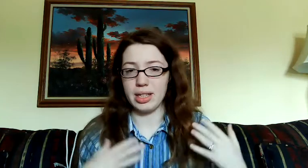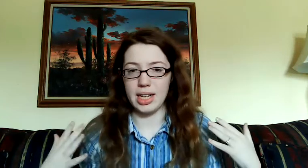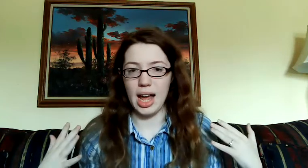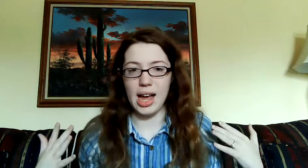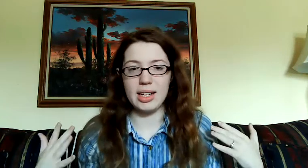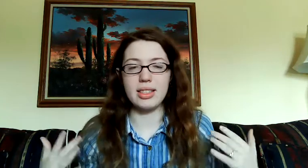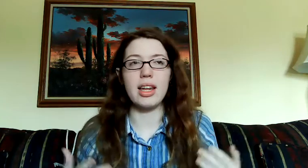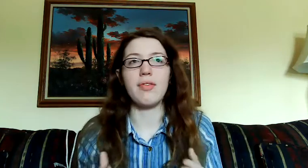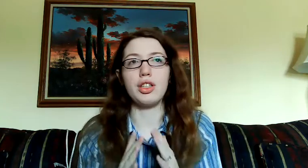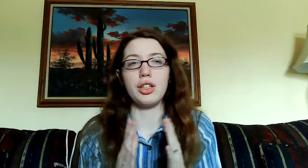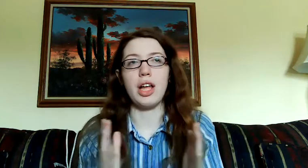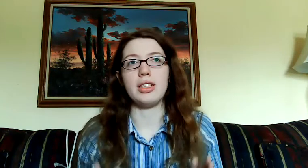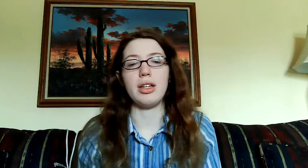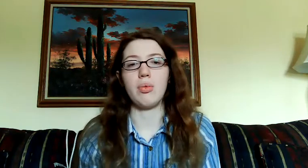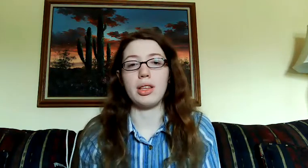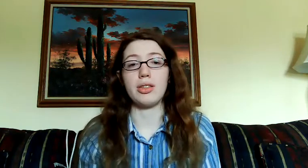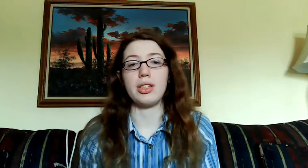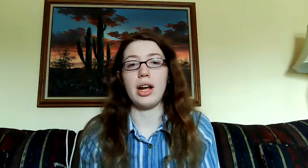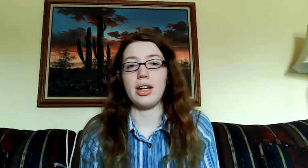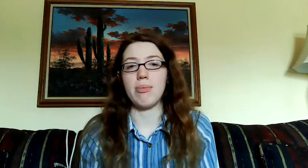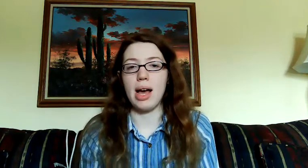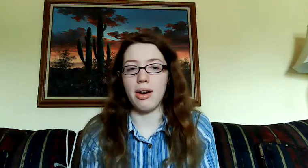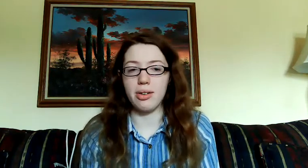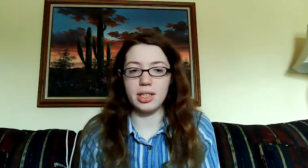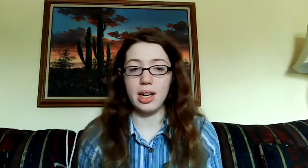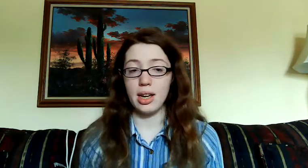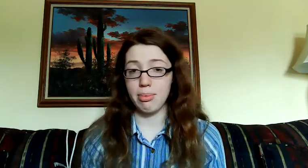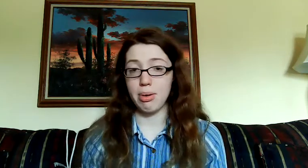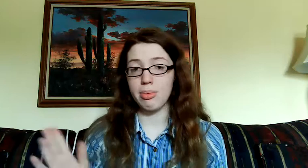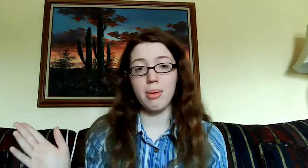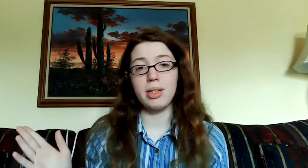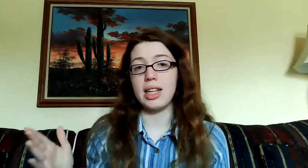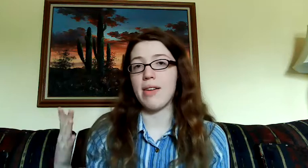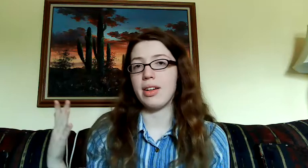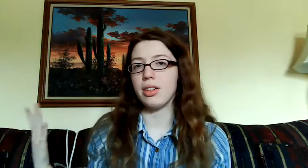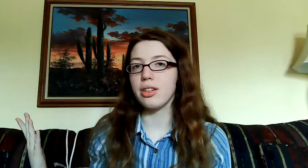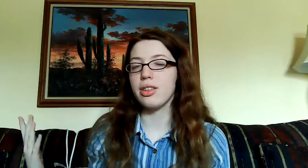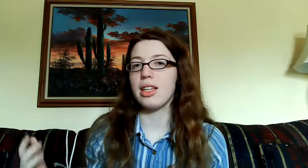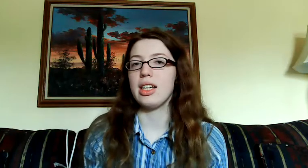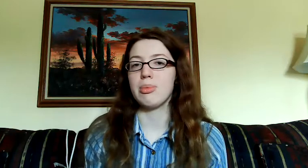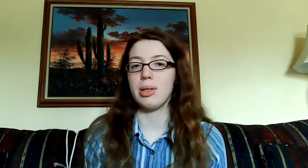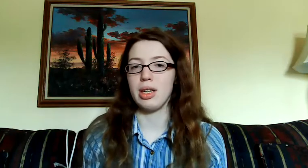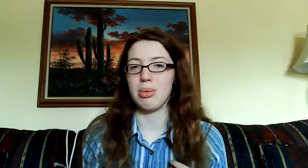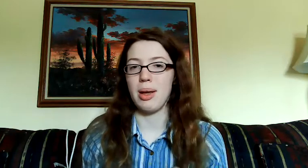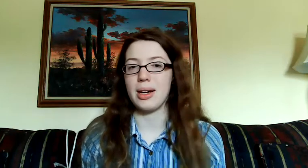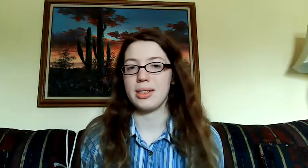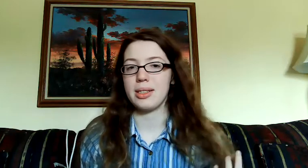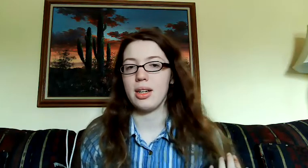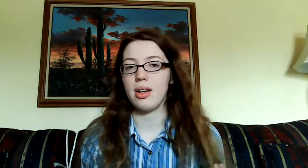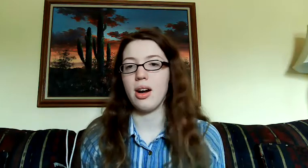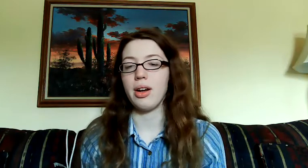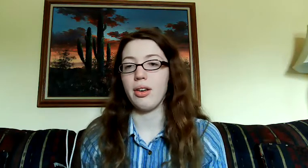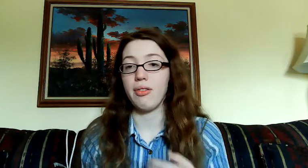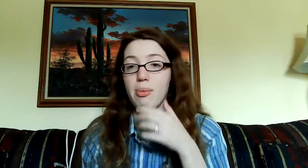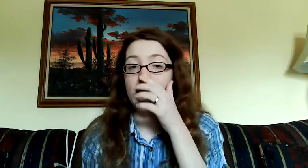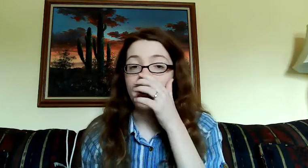sign instead of visualizing what they're signing about. And part of the problem is they haven't learned that these building blocks are what you fall back on if you